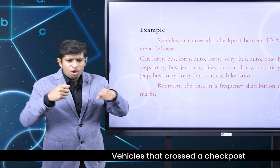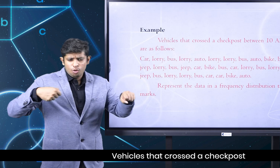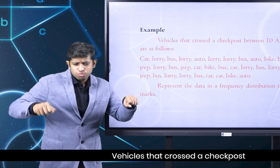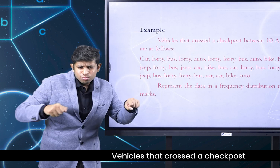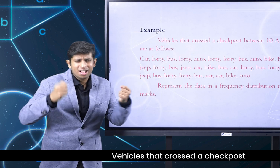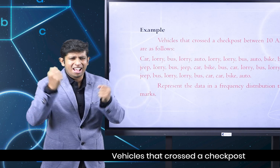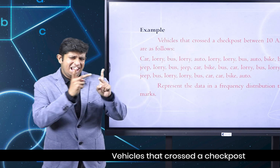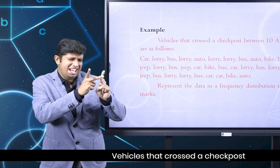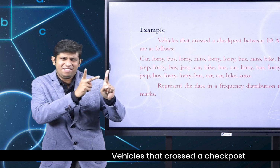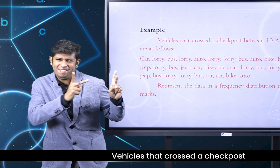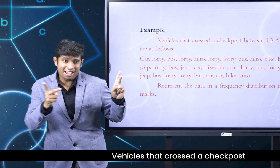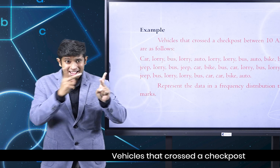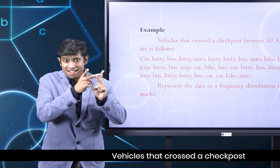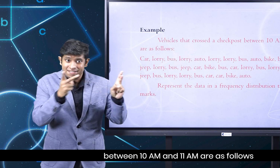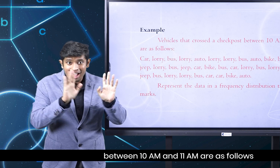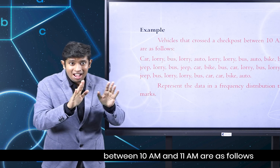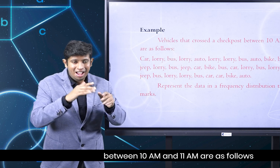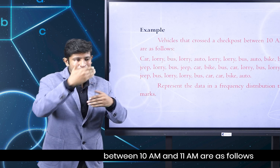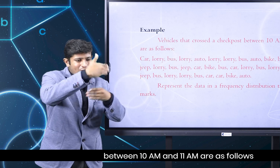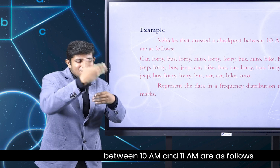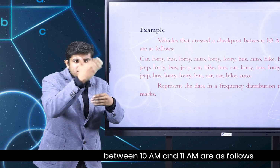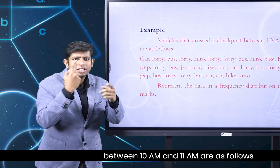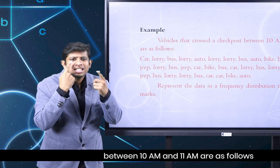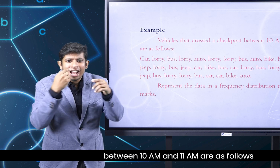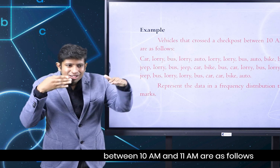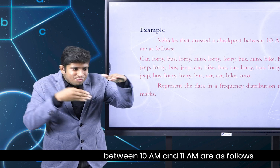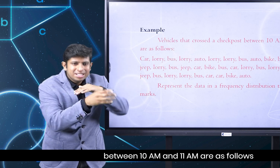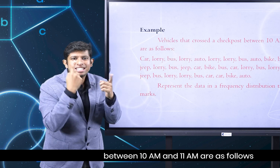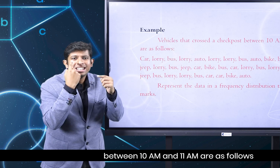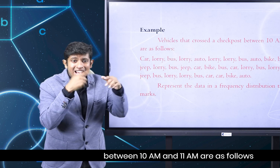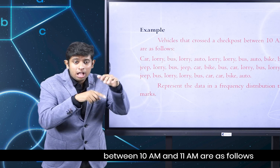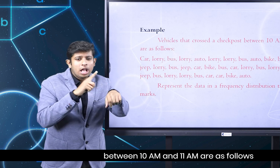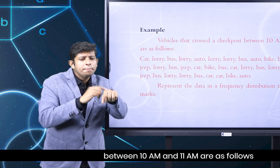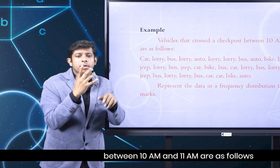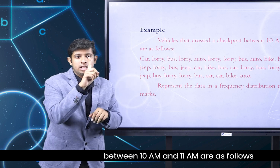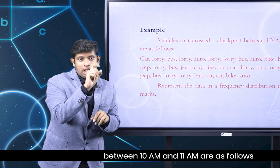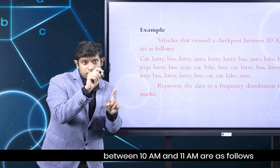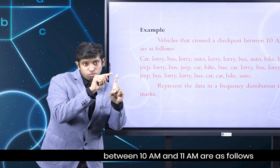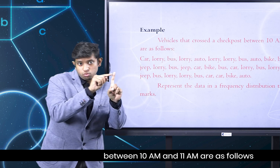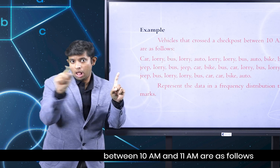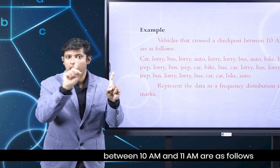Vehicles that crossed a checkpost between 10 am and 11 am are as follows.